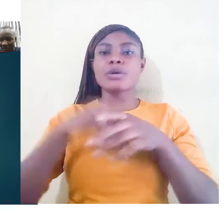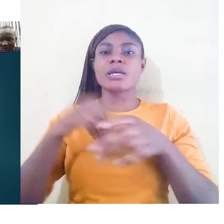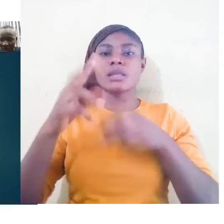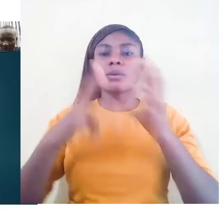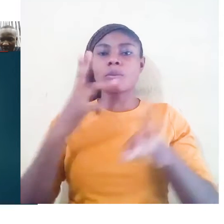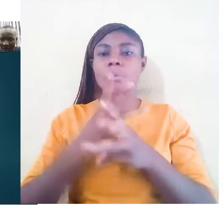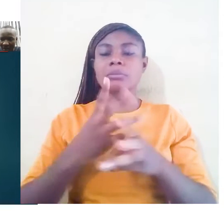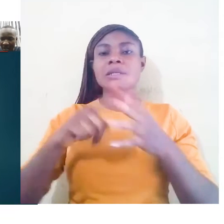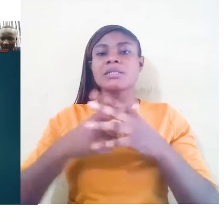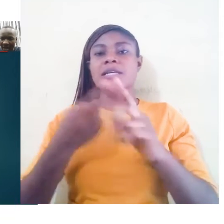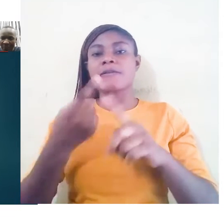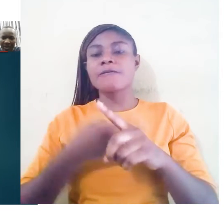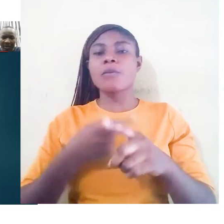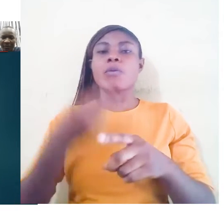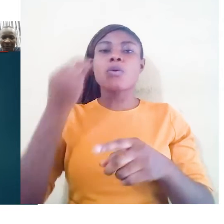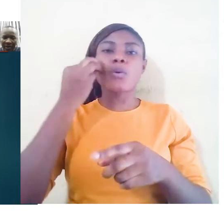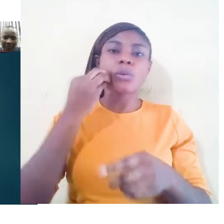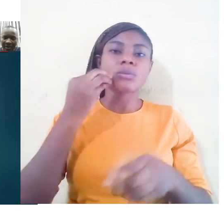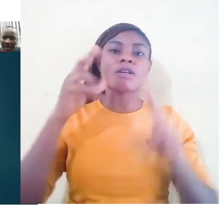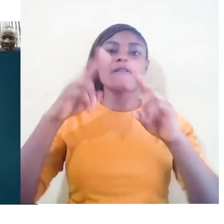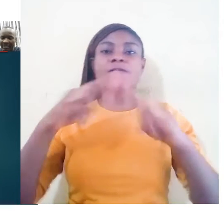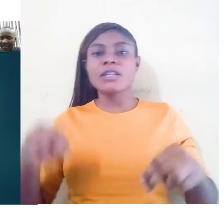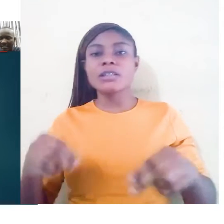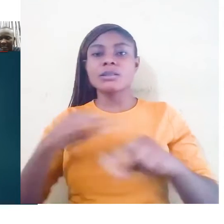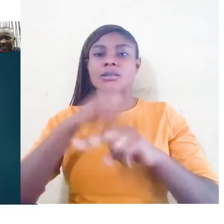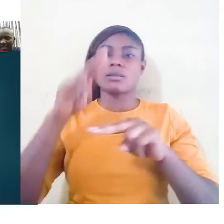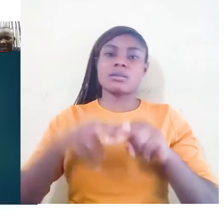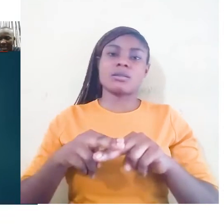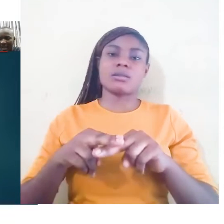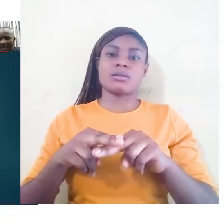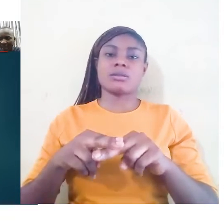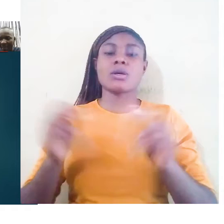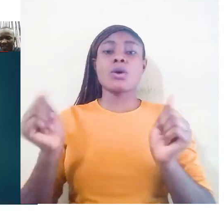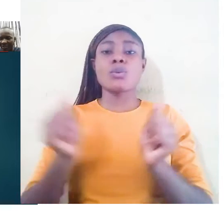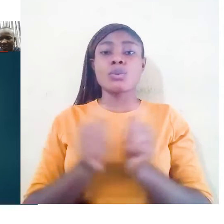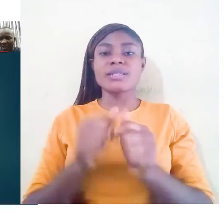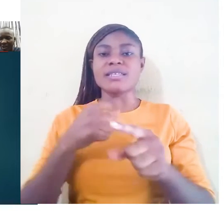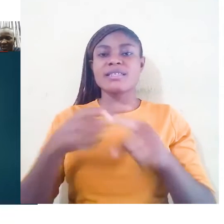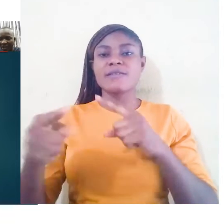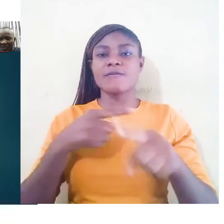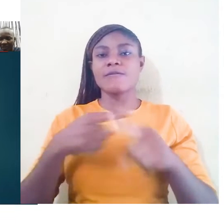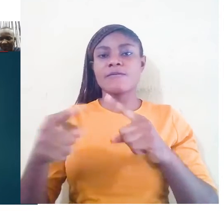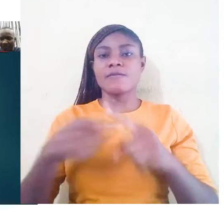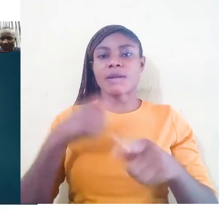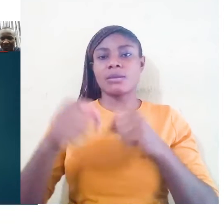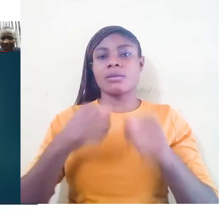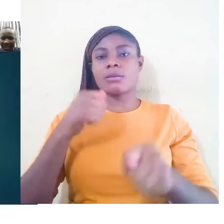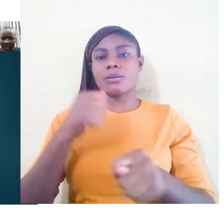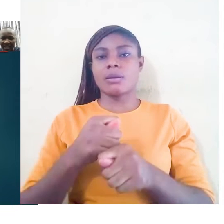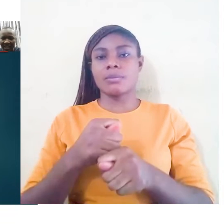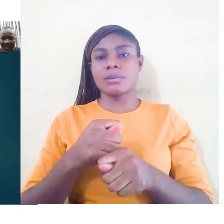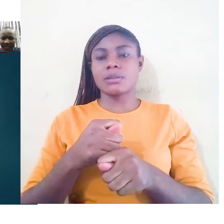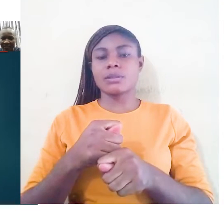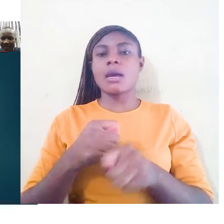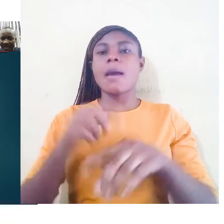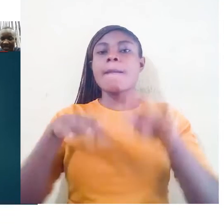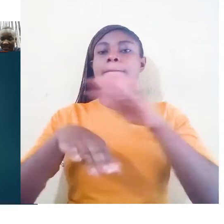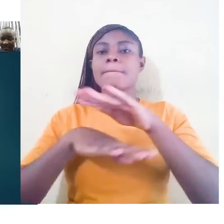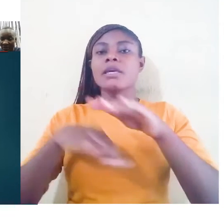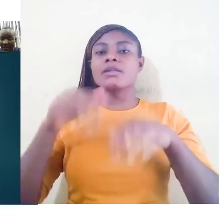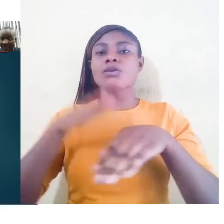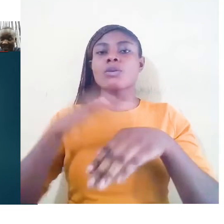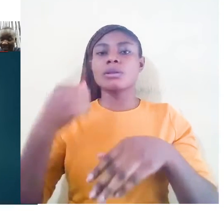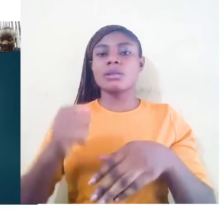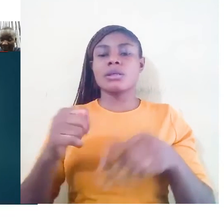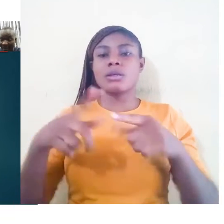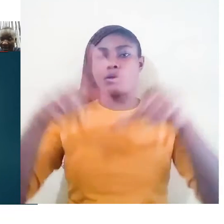nations with different varieties based on the location the speakers